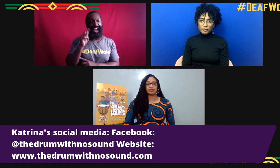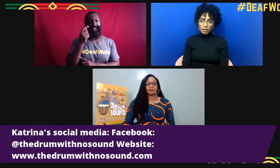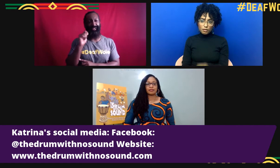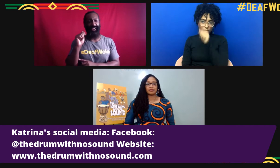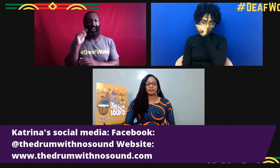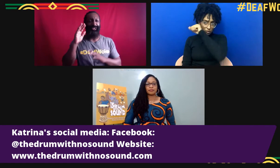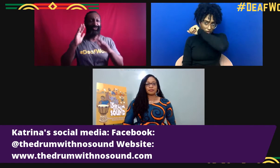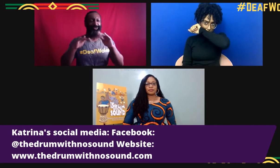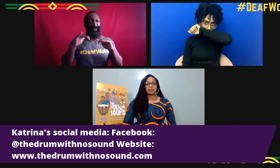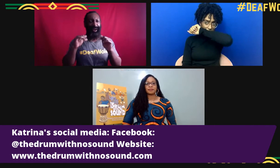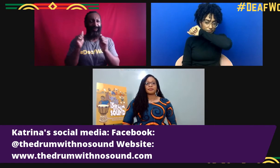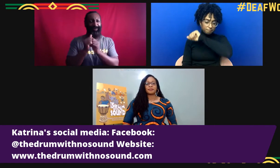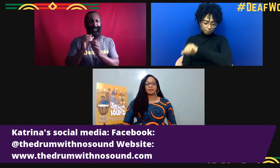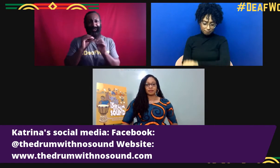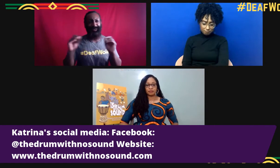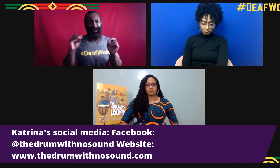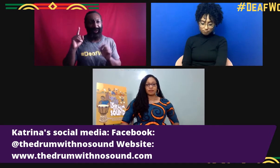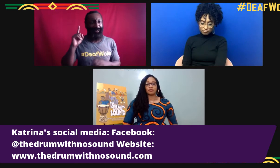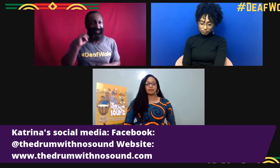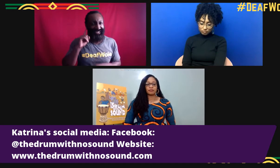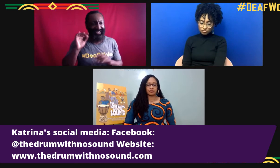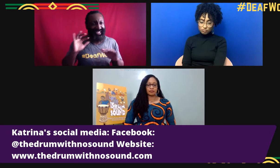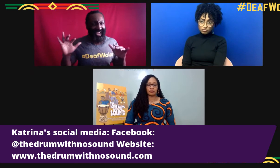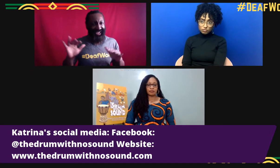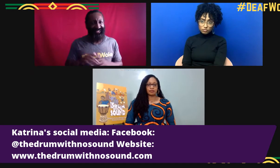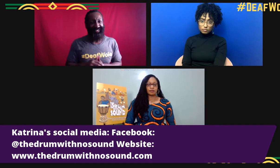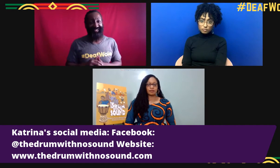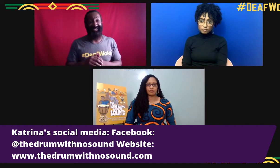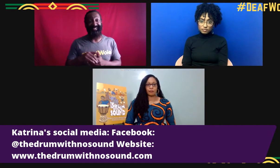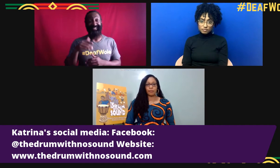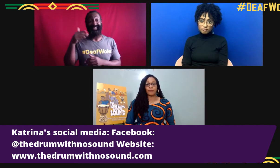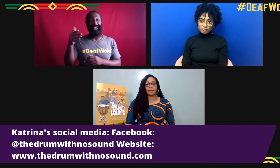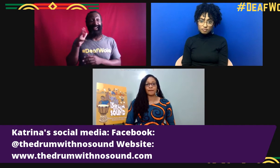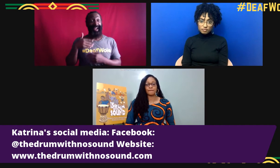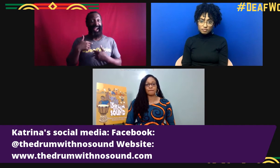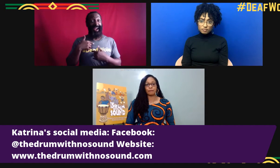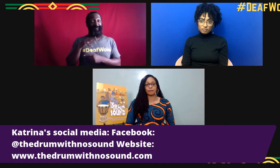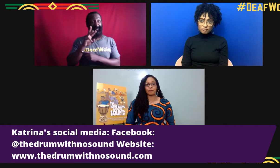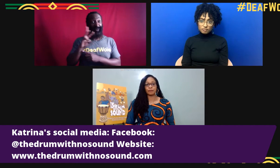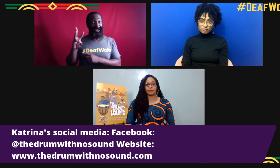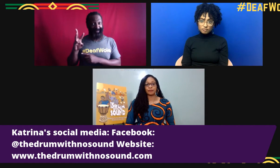You can go to her Facebook at The Drummer with No Sound.